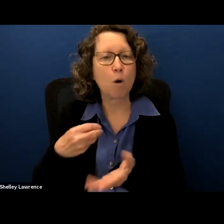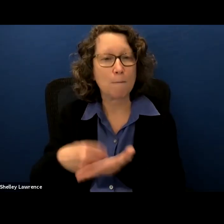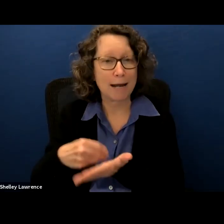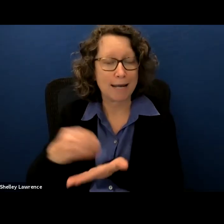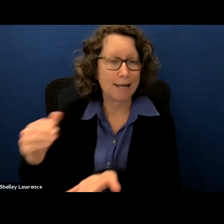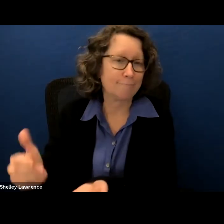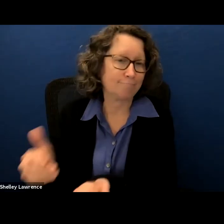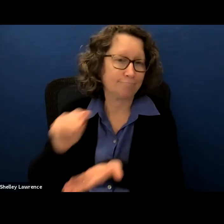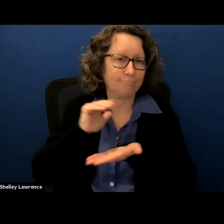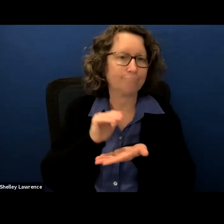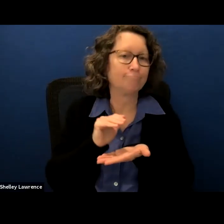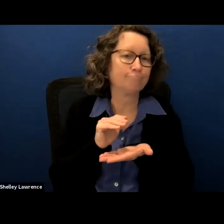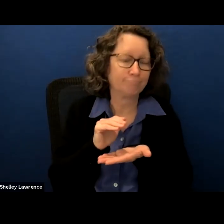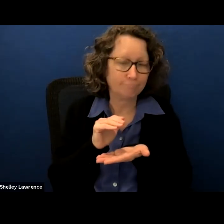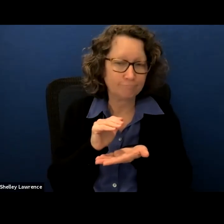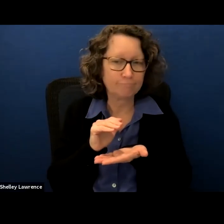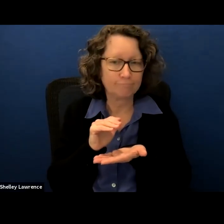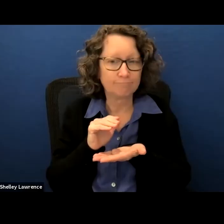funding.